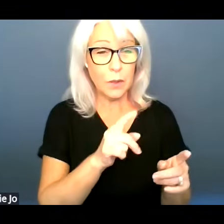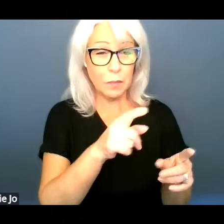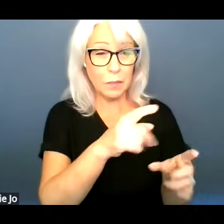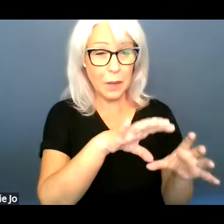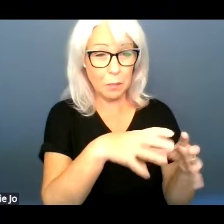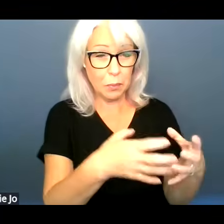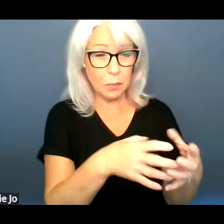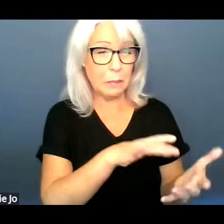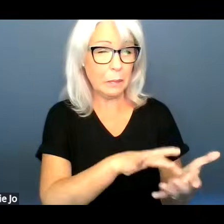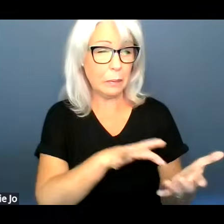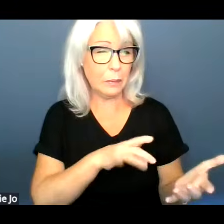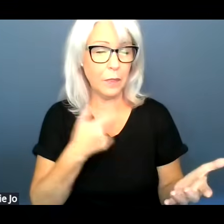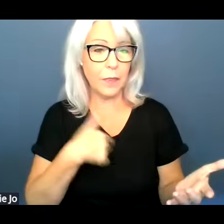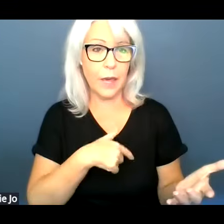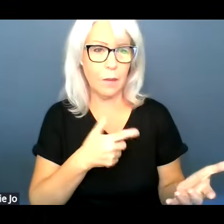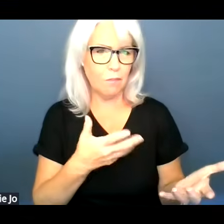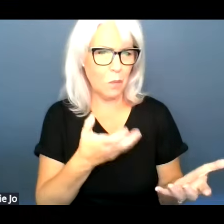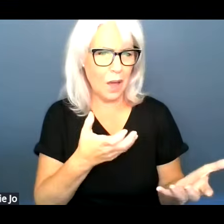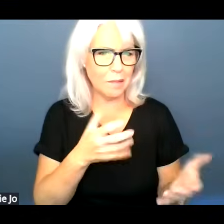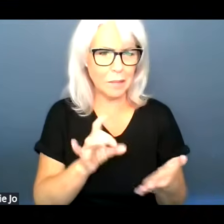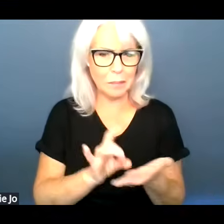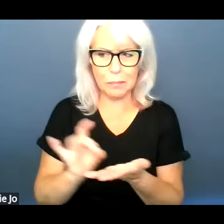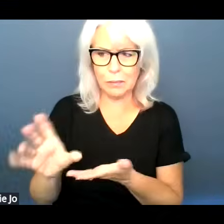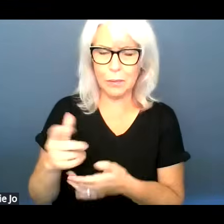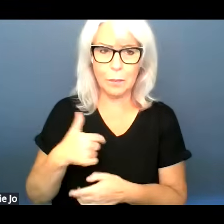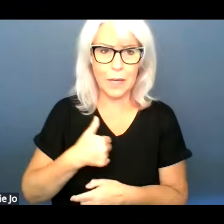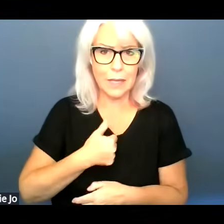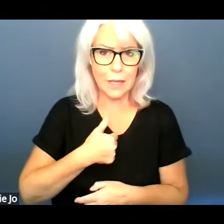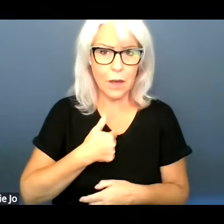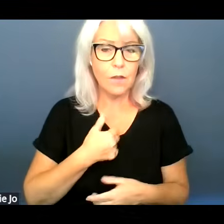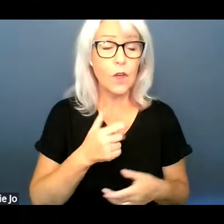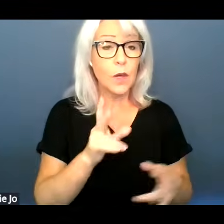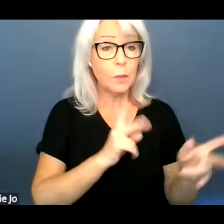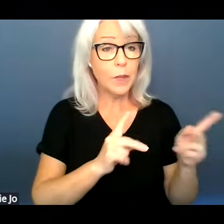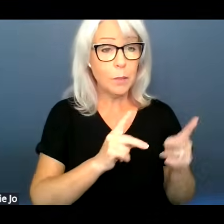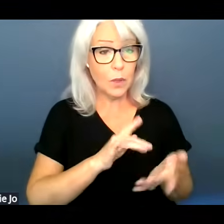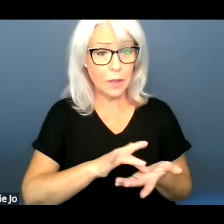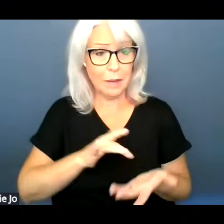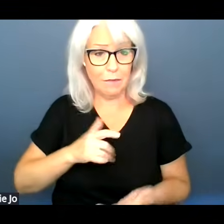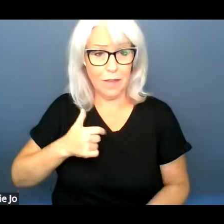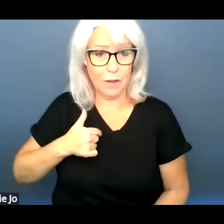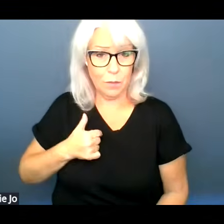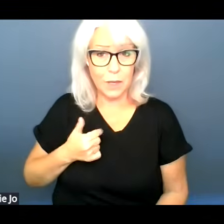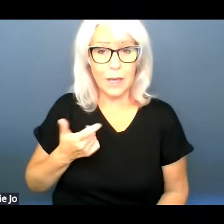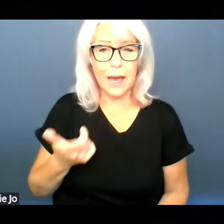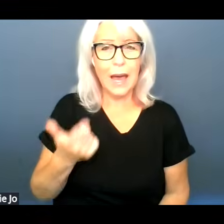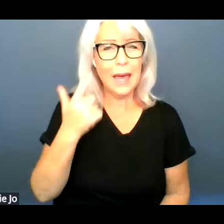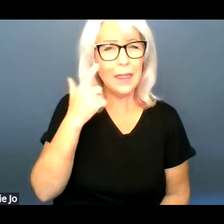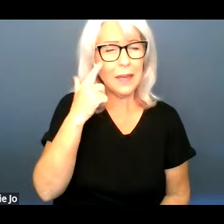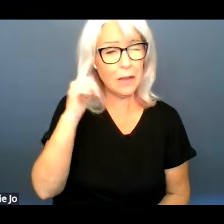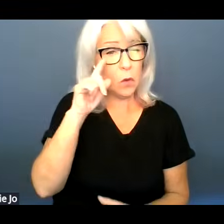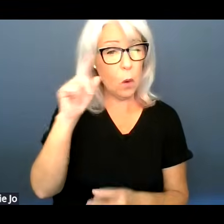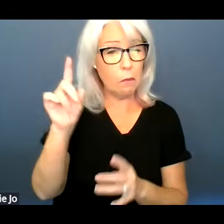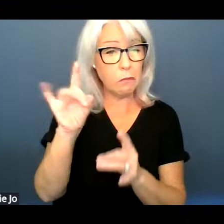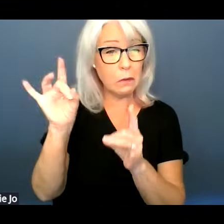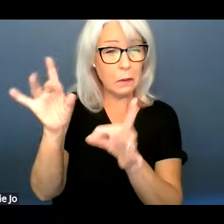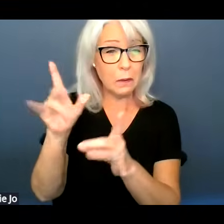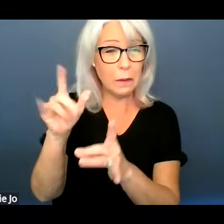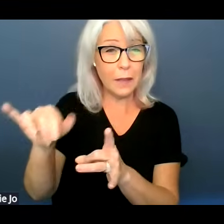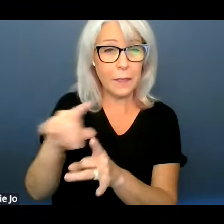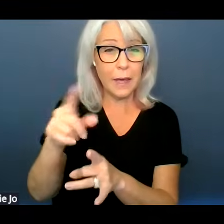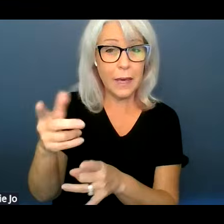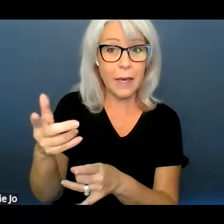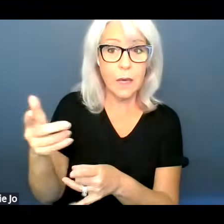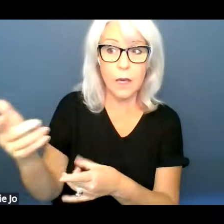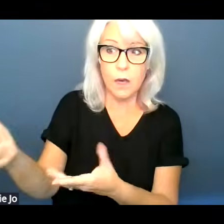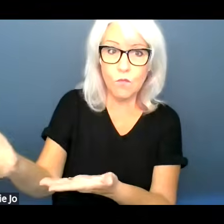for me personally, the people who have taken advantage of me. And I think it's abhorrent that they are so egregiously brought in these other people to